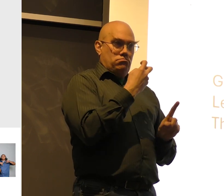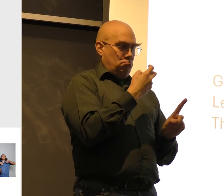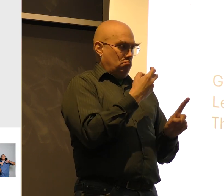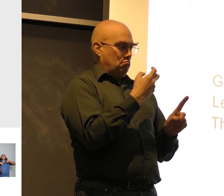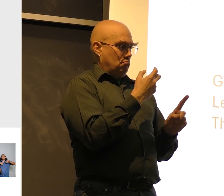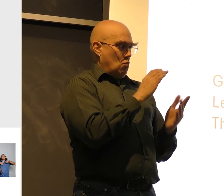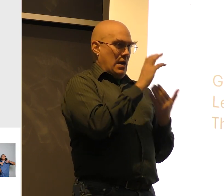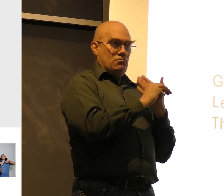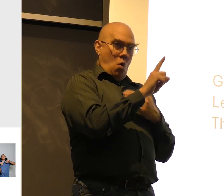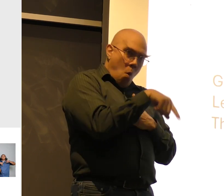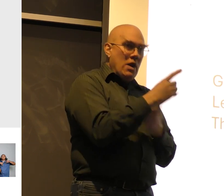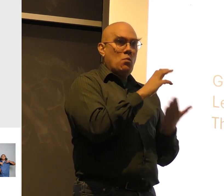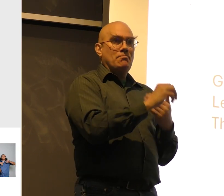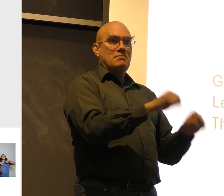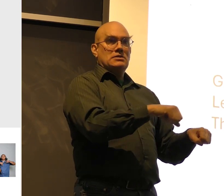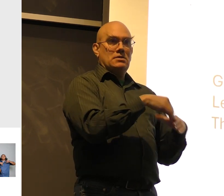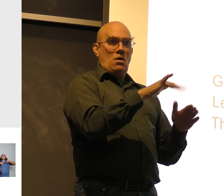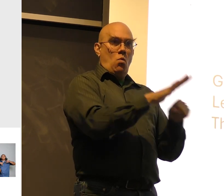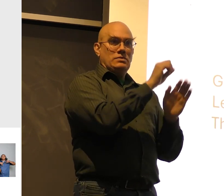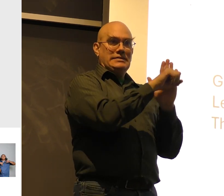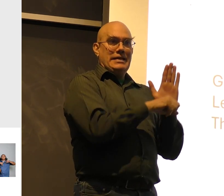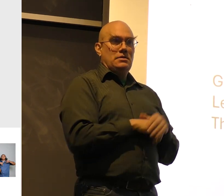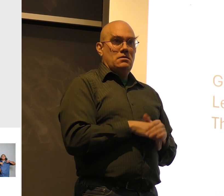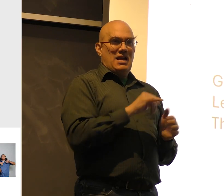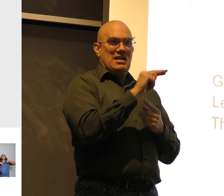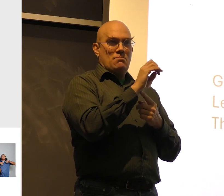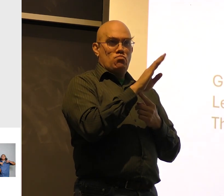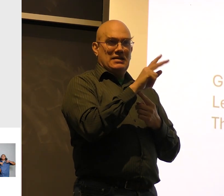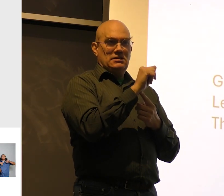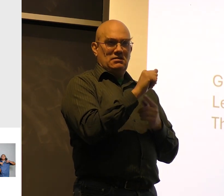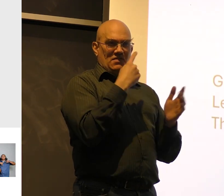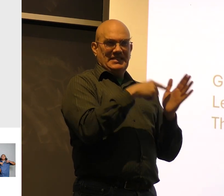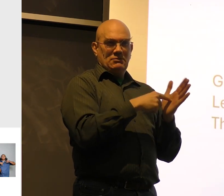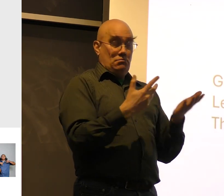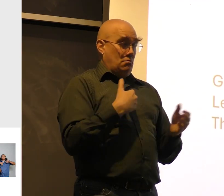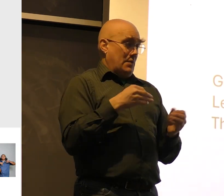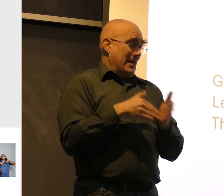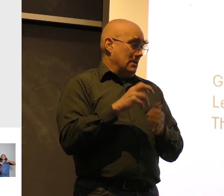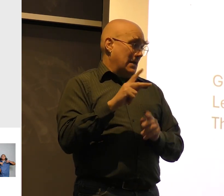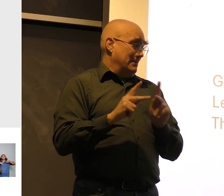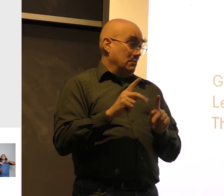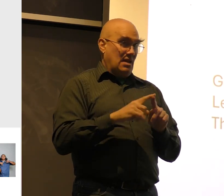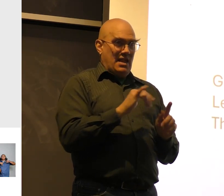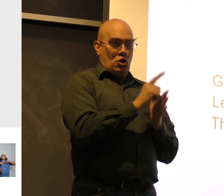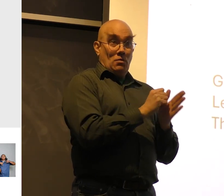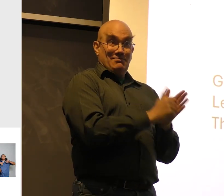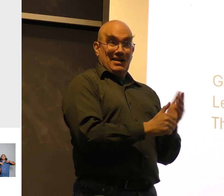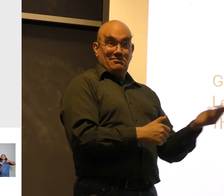made oralism, that curriculum, the only possible thing in the state. Nebraska, for example. Nothing against people in